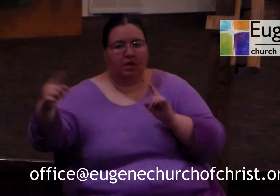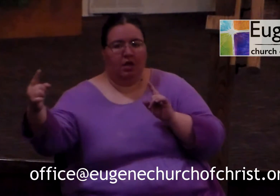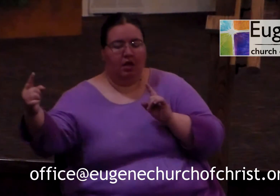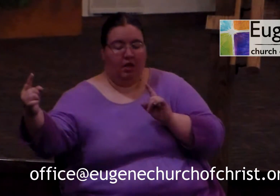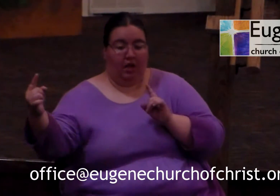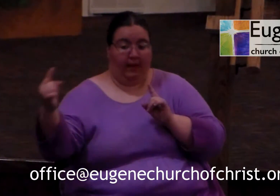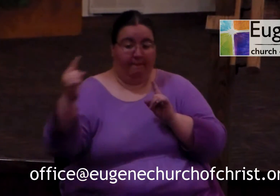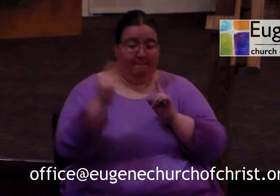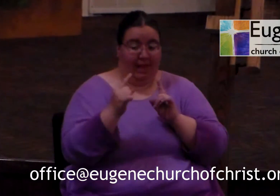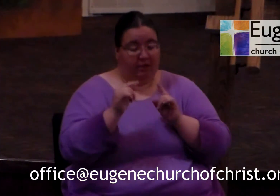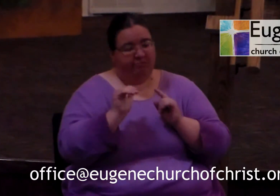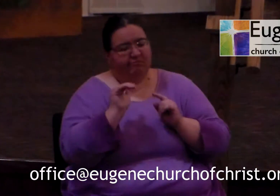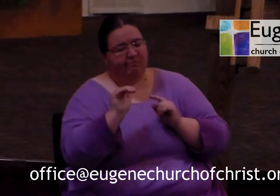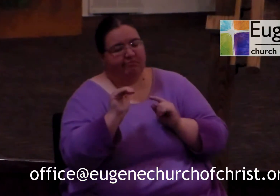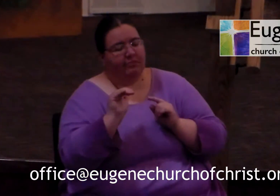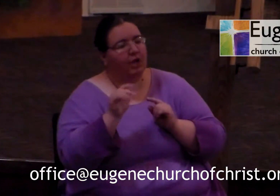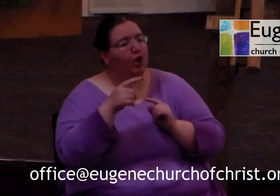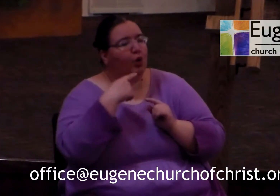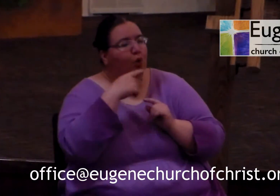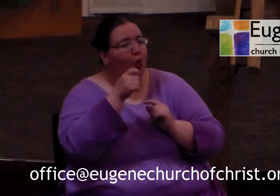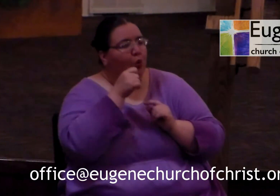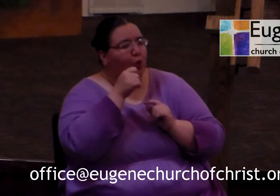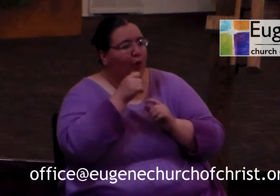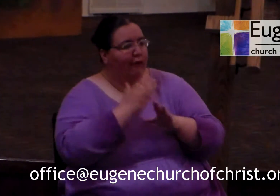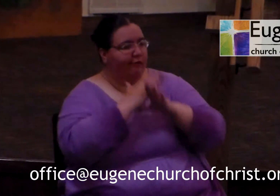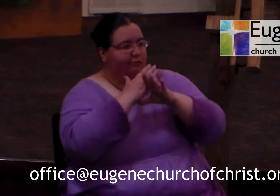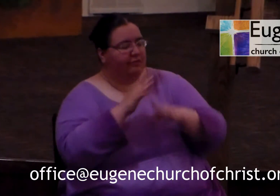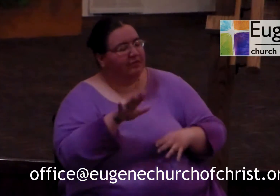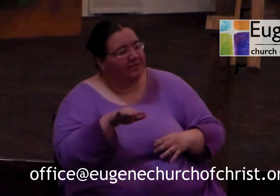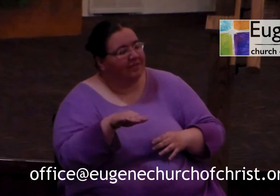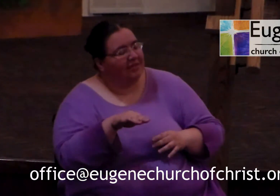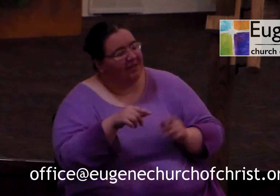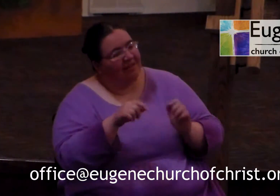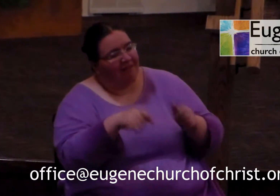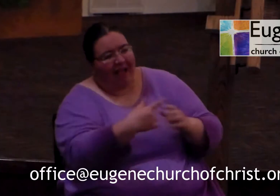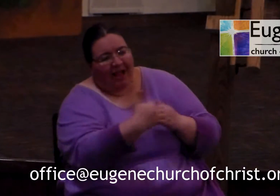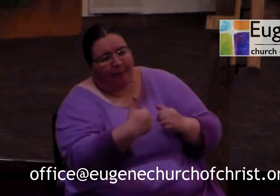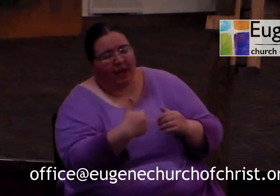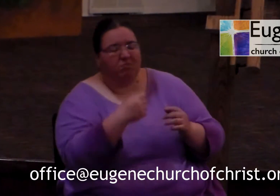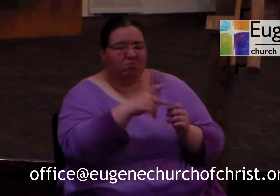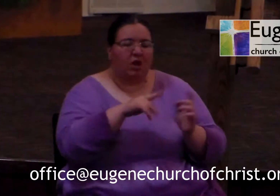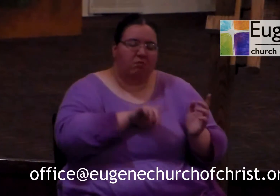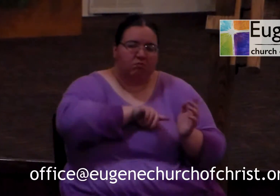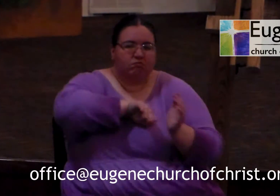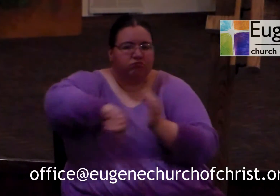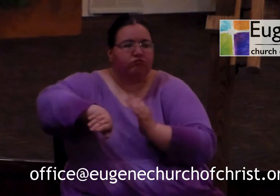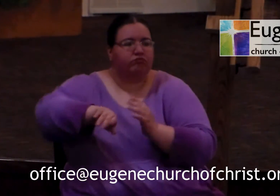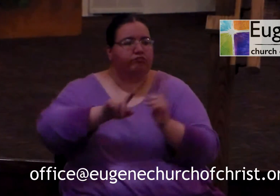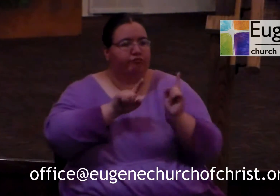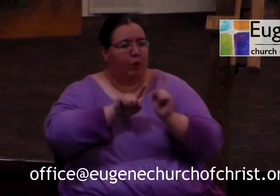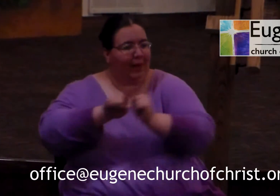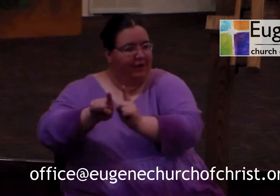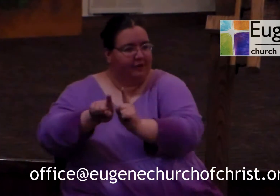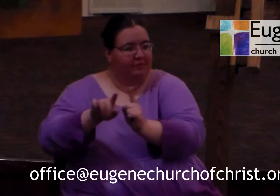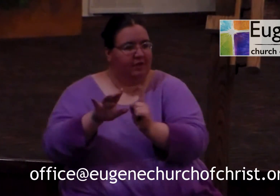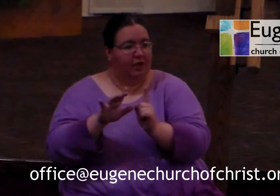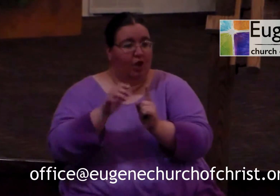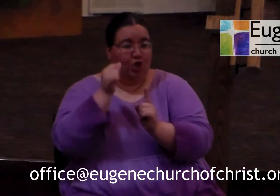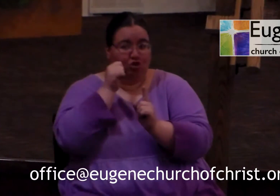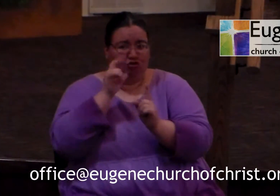and brought Peter in. Verse 17, "You are not one of his disciples, are you?" The girl at the door asked Peter. He replied, I